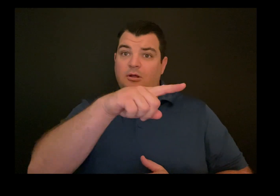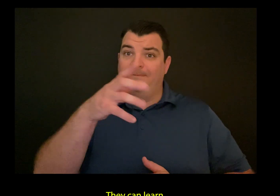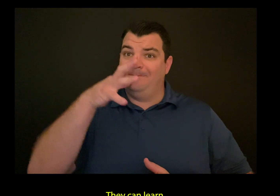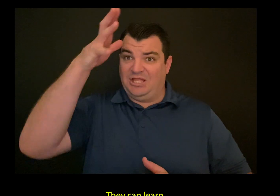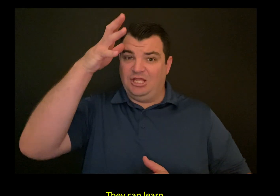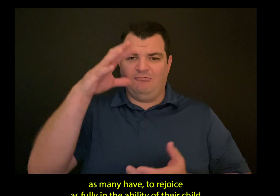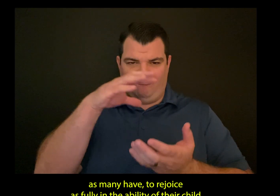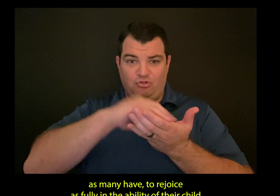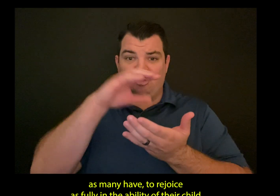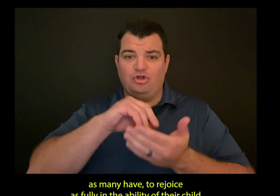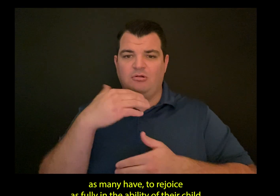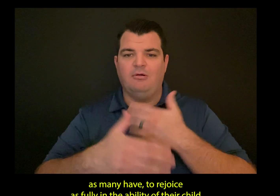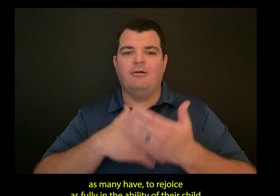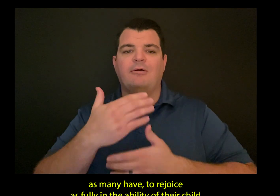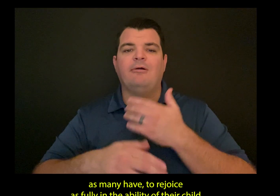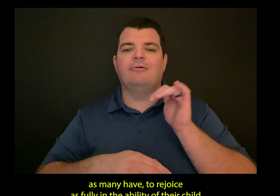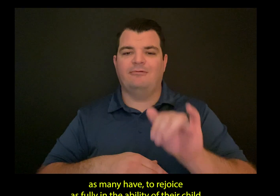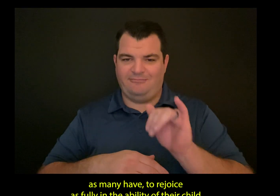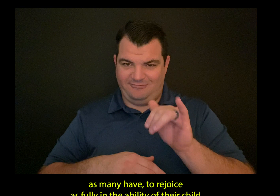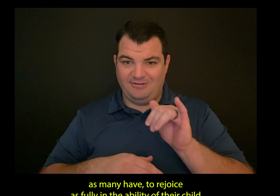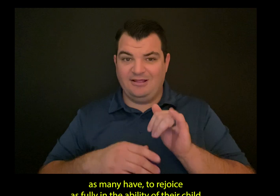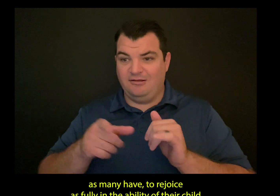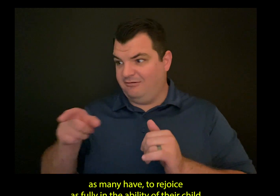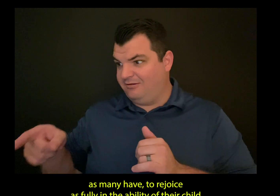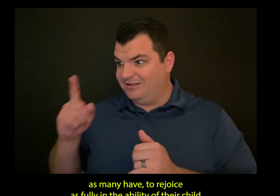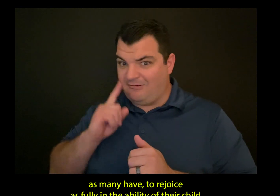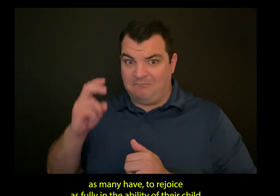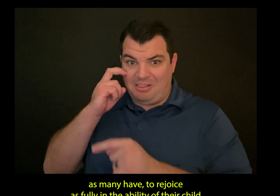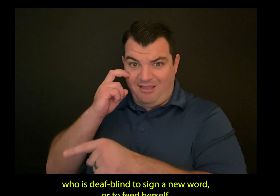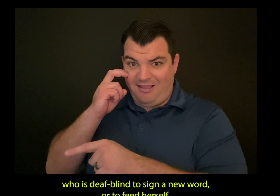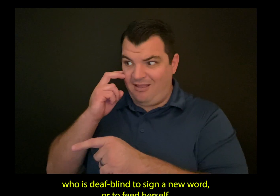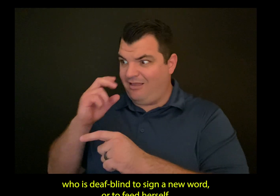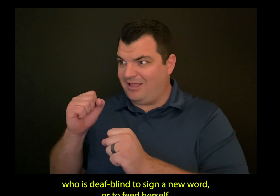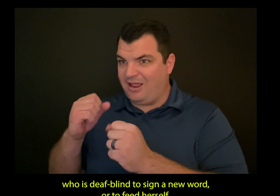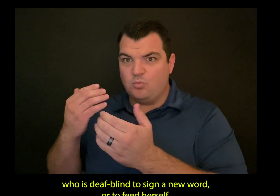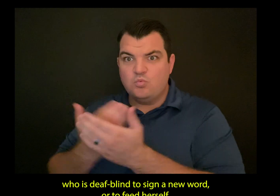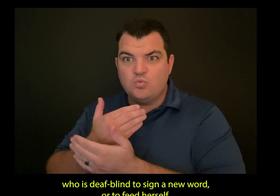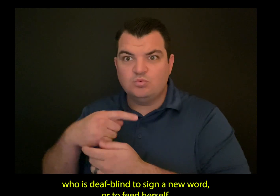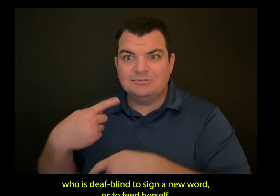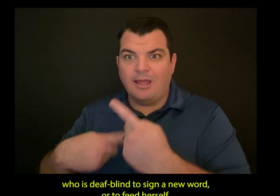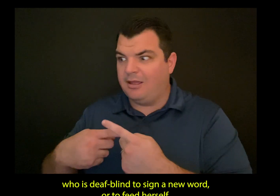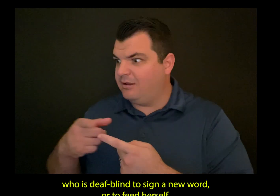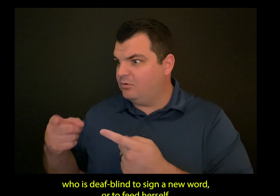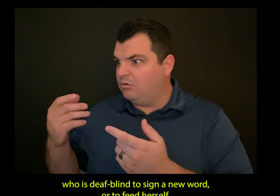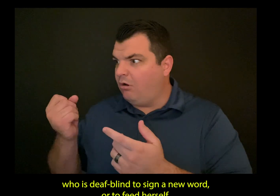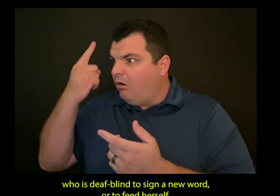They can learn, as many have, to rejoice as fully in the ability of their child who is deafblind to sign a new word, or to